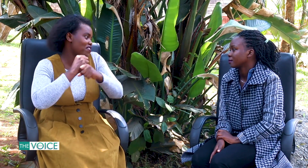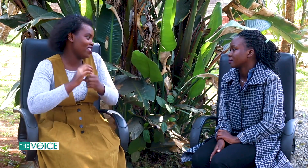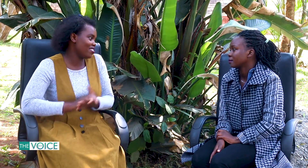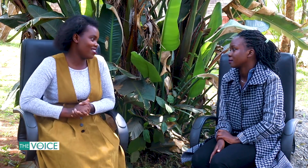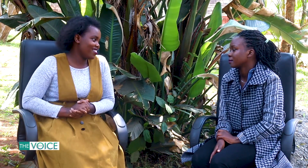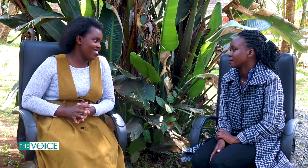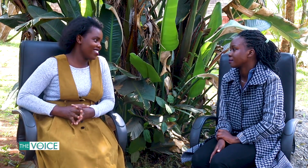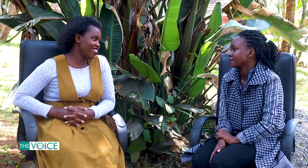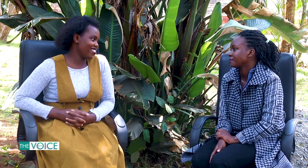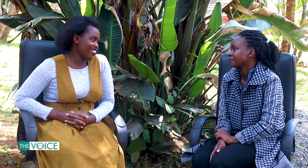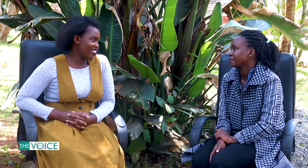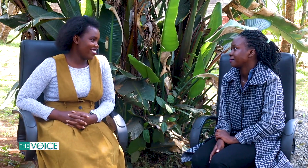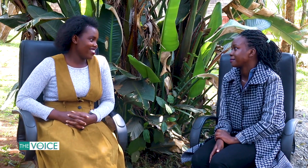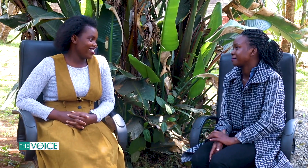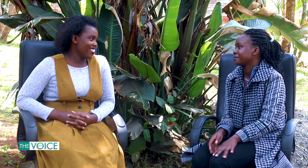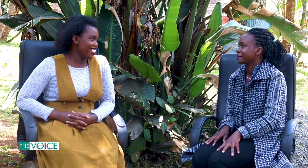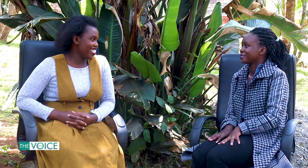advocate? What is the vision that you have?